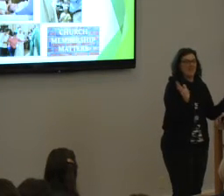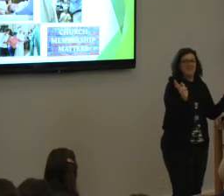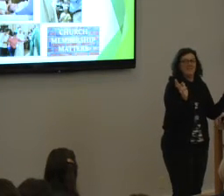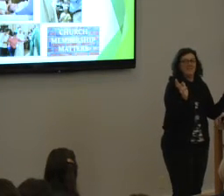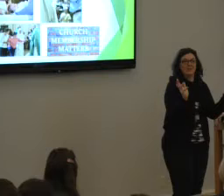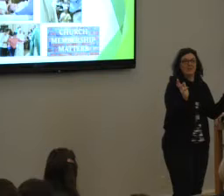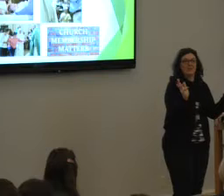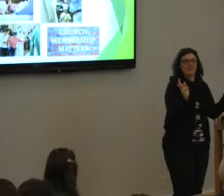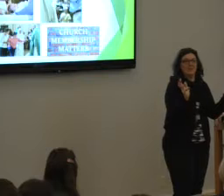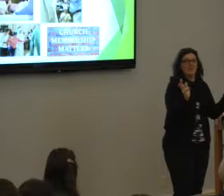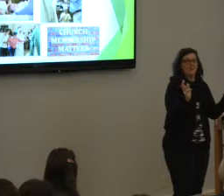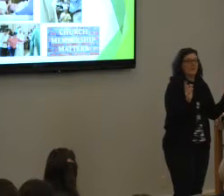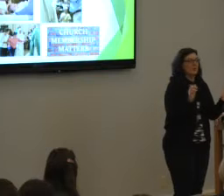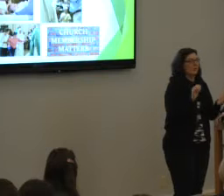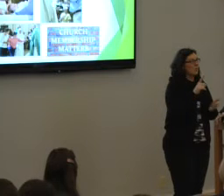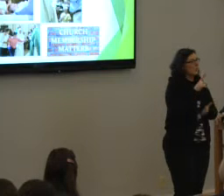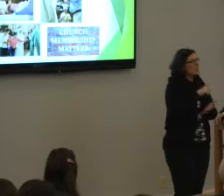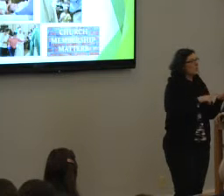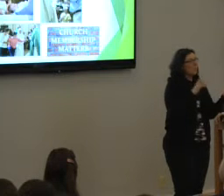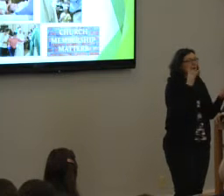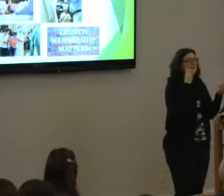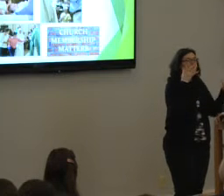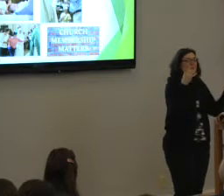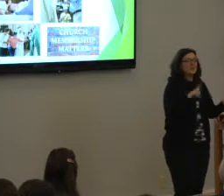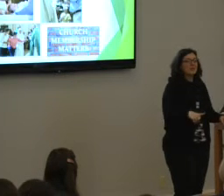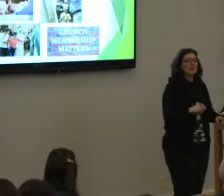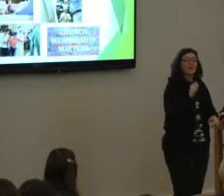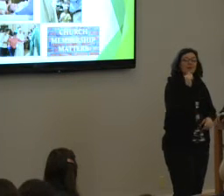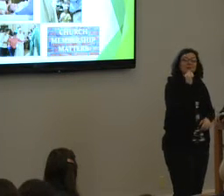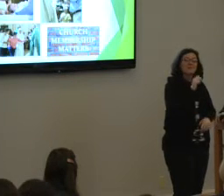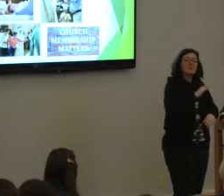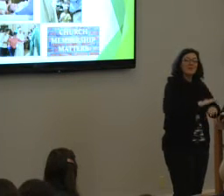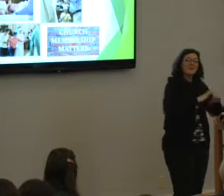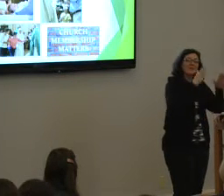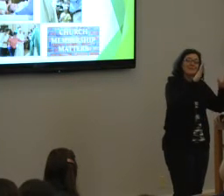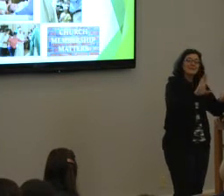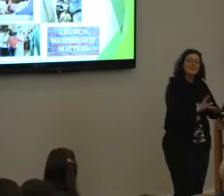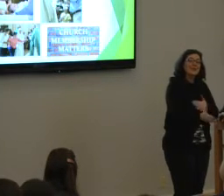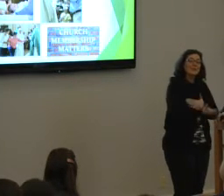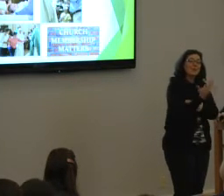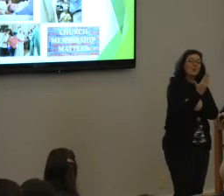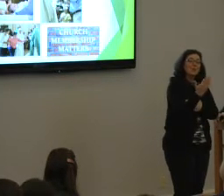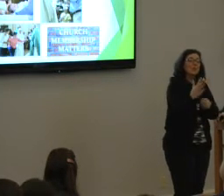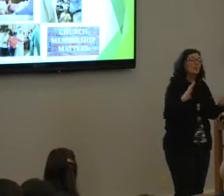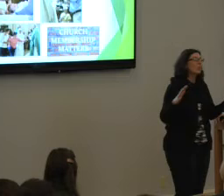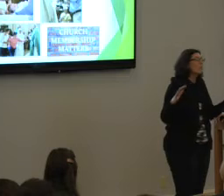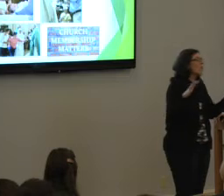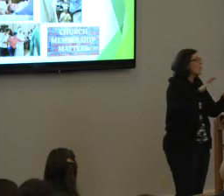What's the tragedy of that moment? It was not on Sunday morning where the whole church could hear